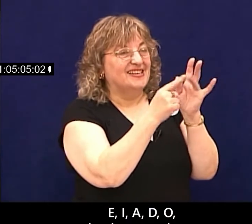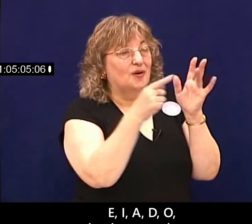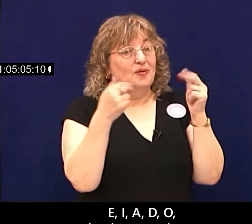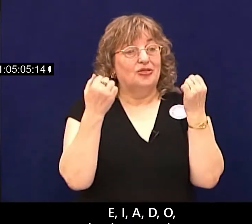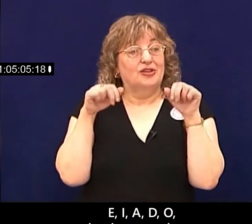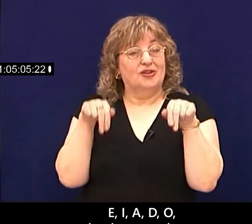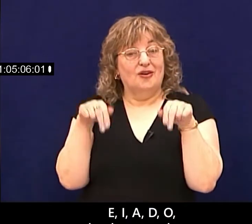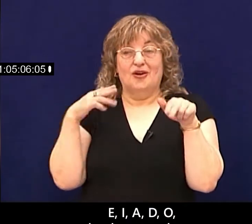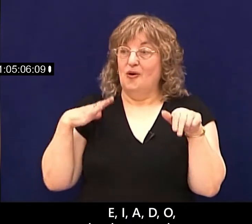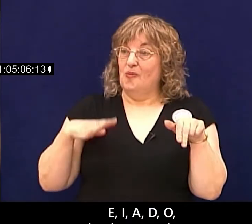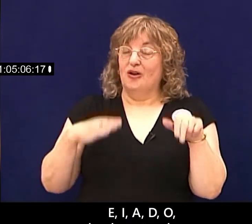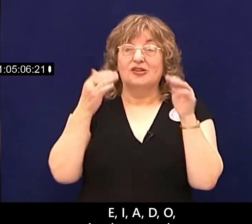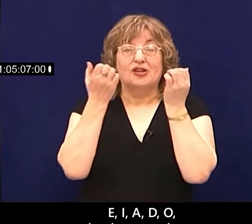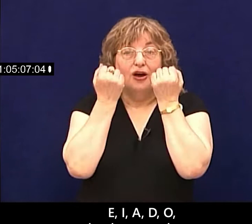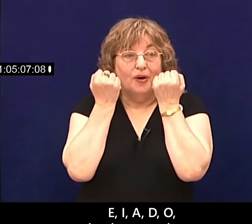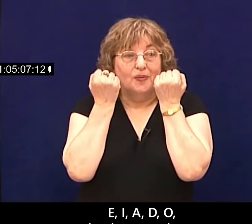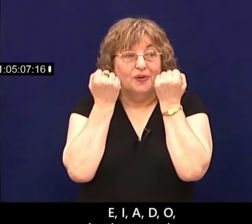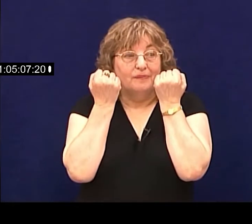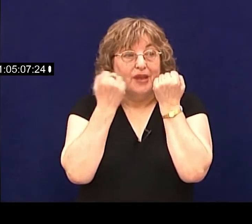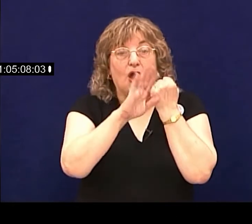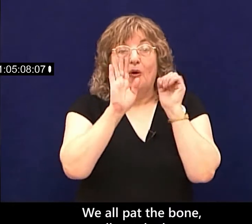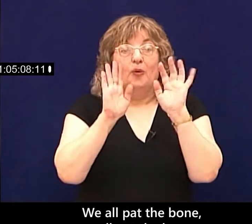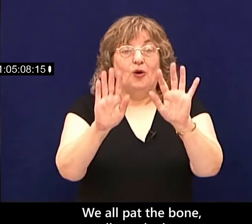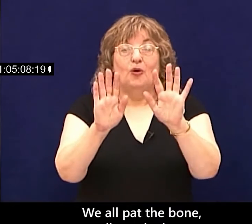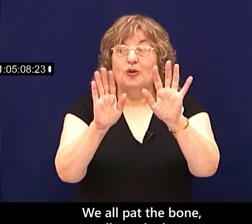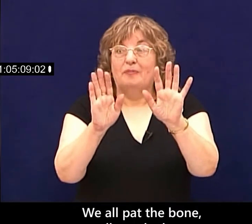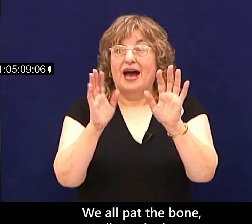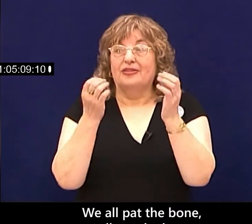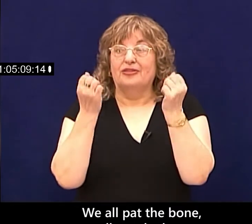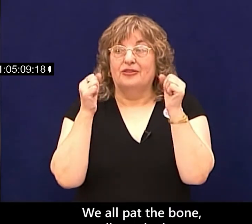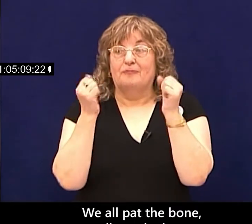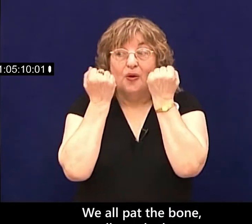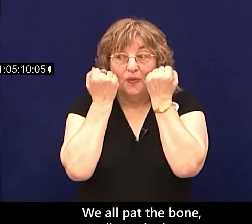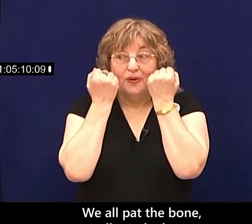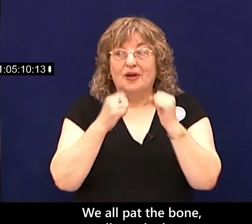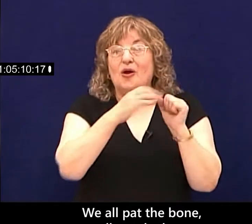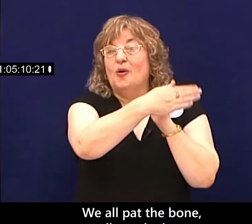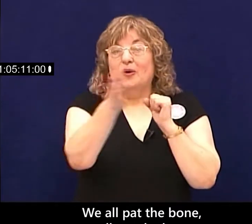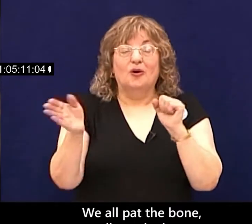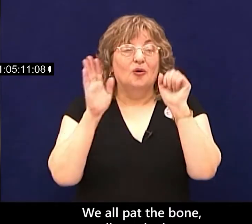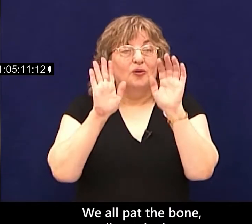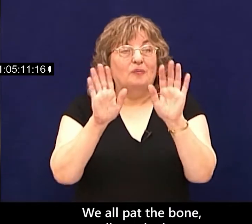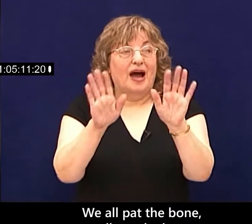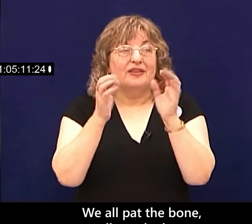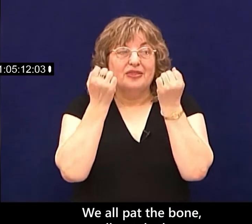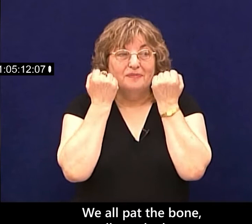E-I-A-D-O, the dog wants a bone. We all pat the bone. we all pat the